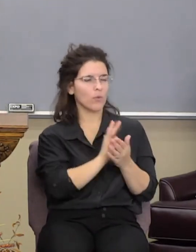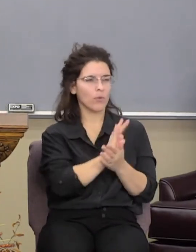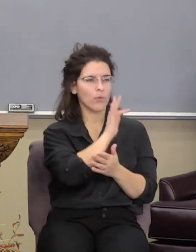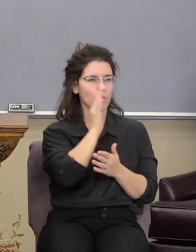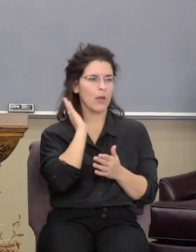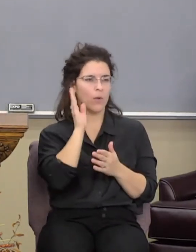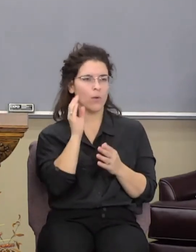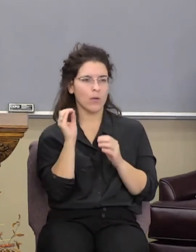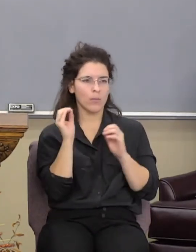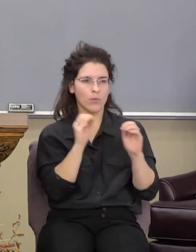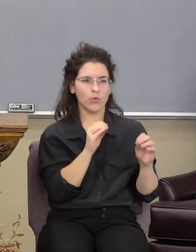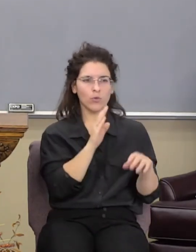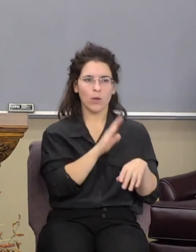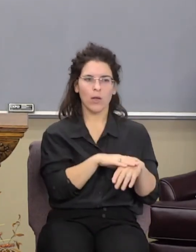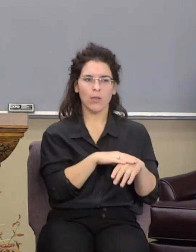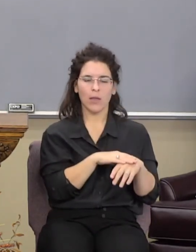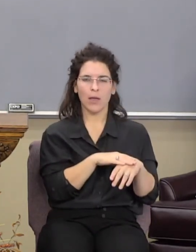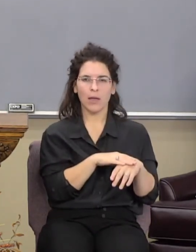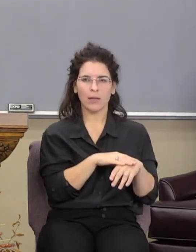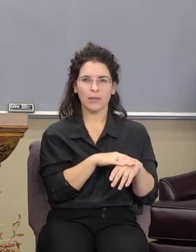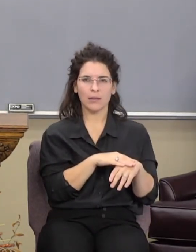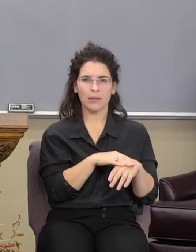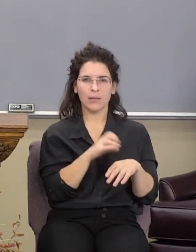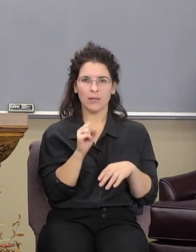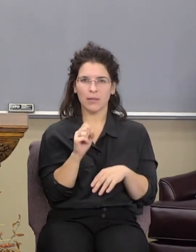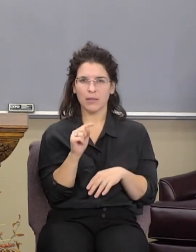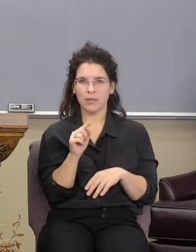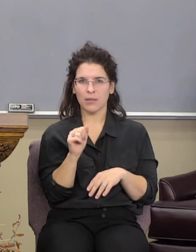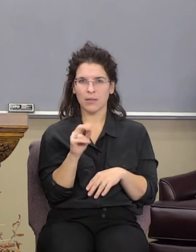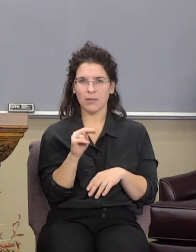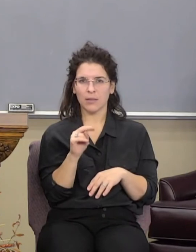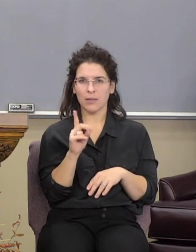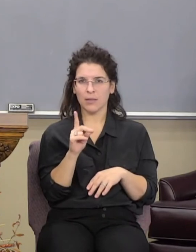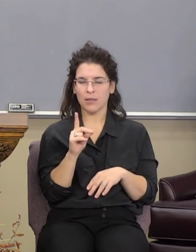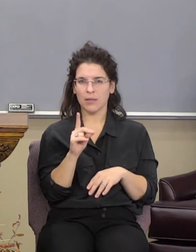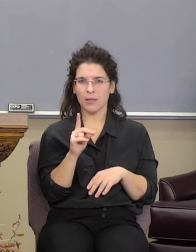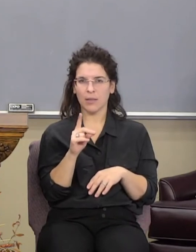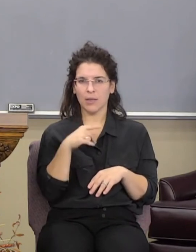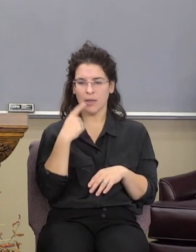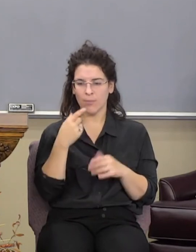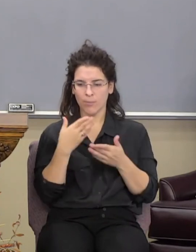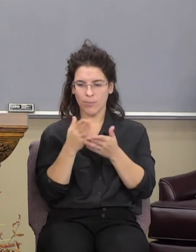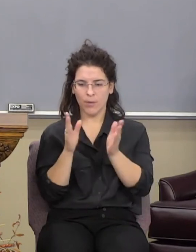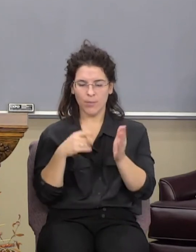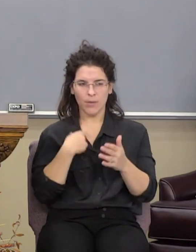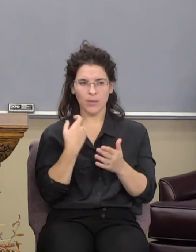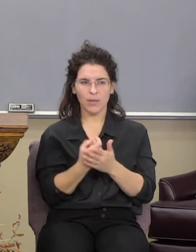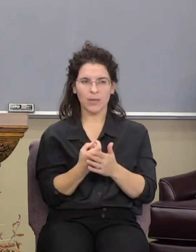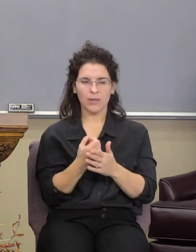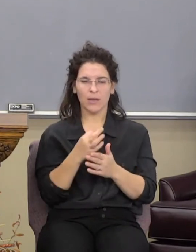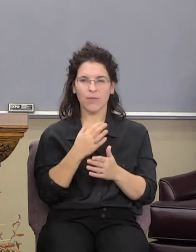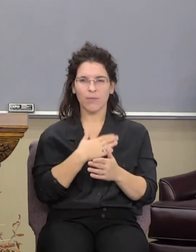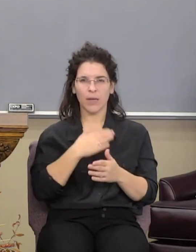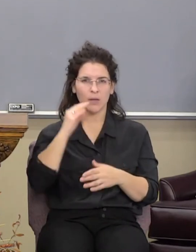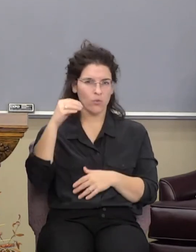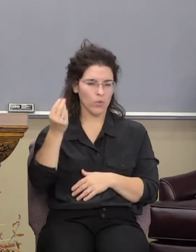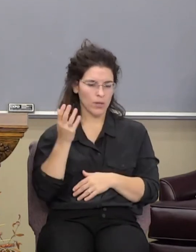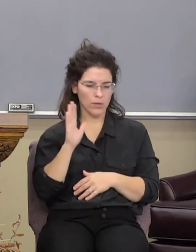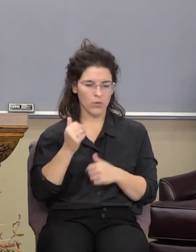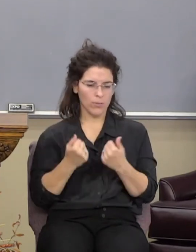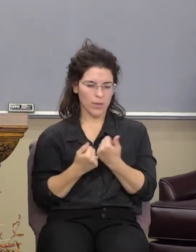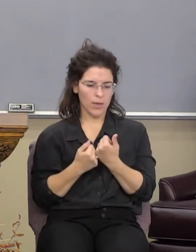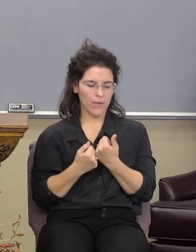you on that stand as a public testimony of my grace on your